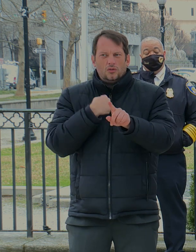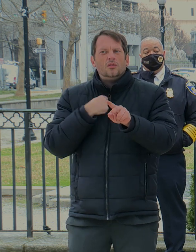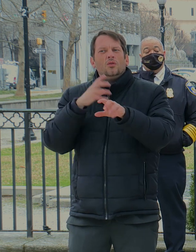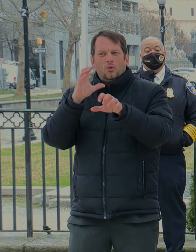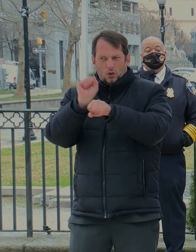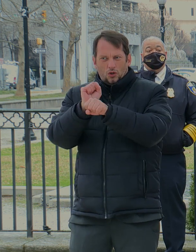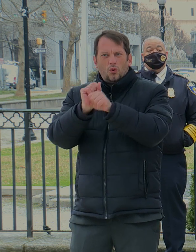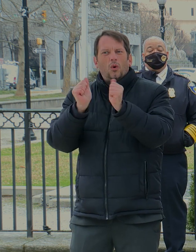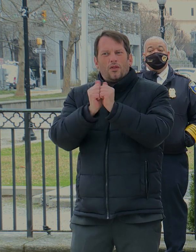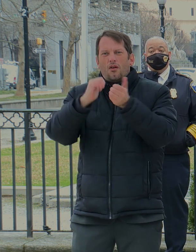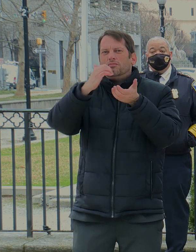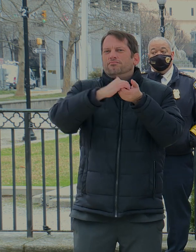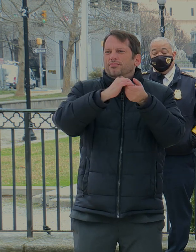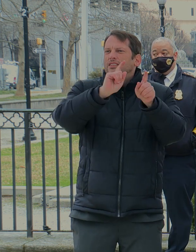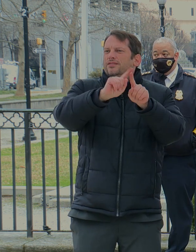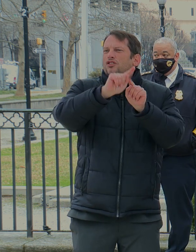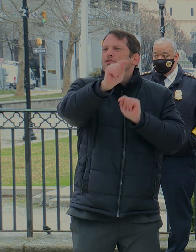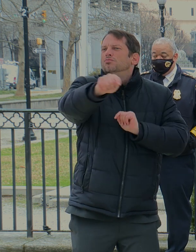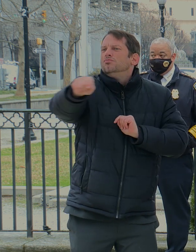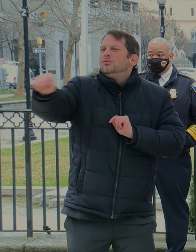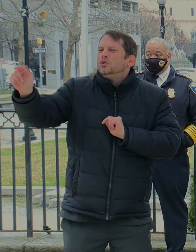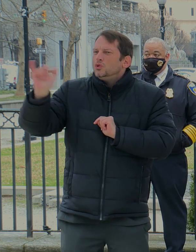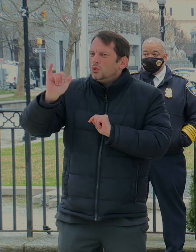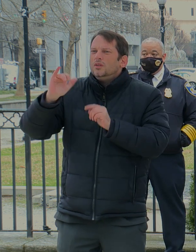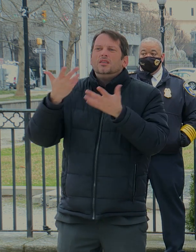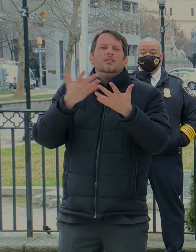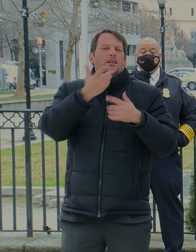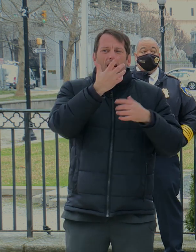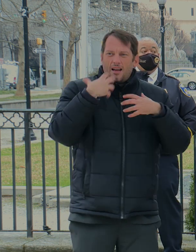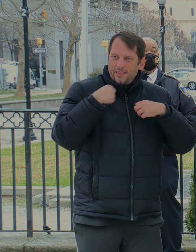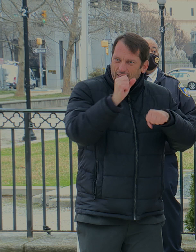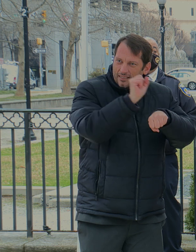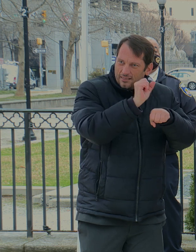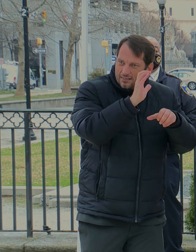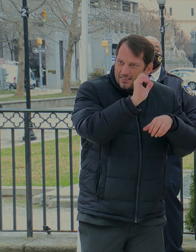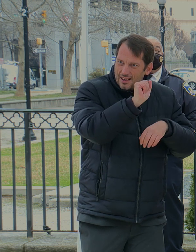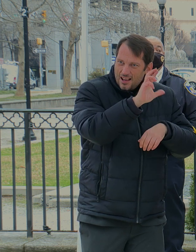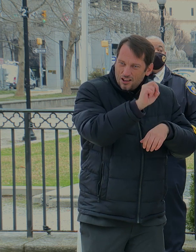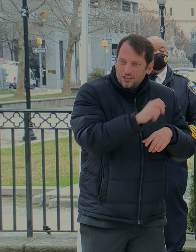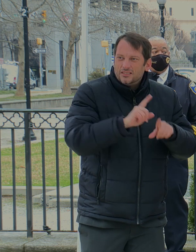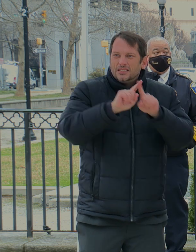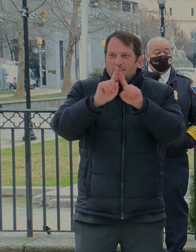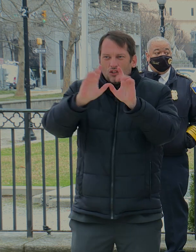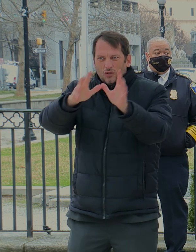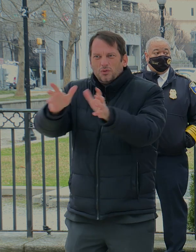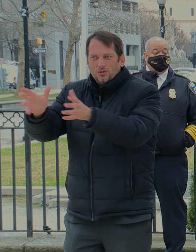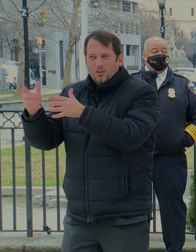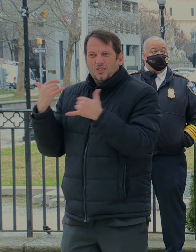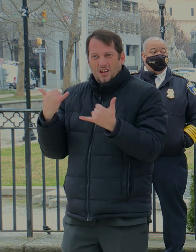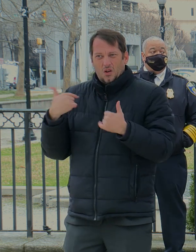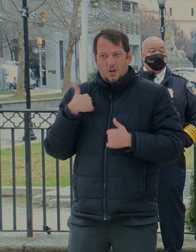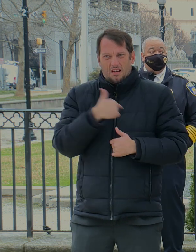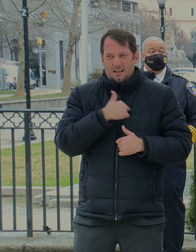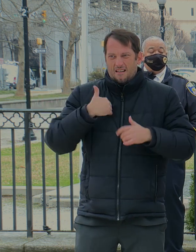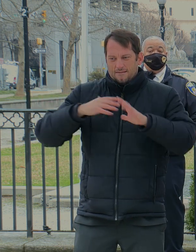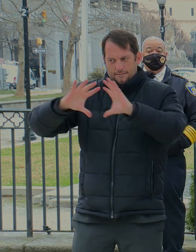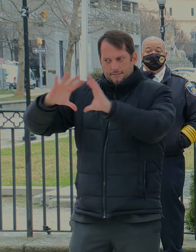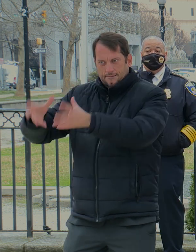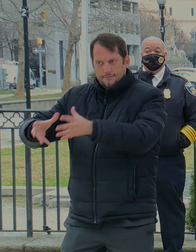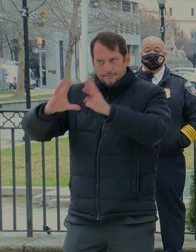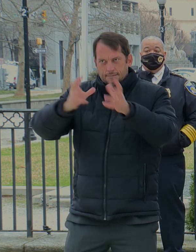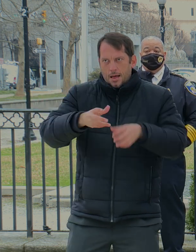vaccinating other healthcare workers and others in the priority groups. Currently we have a pod structure, so we have a physical location where people would